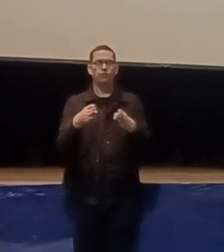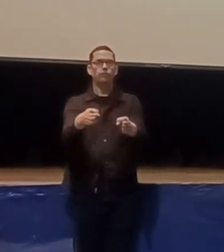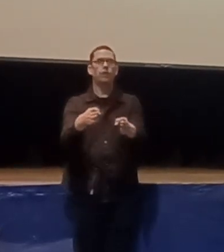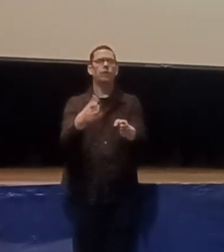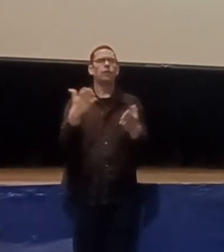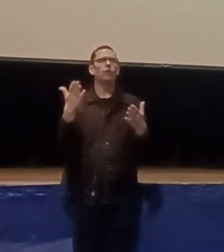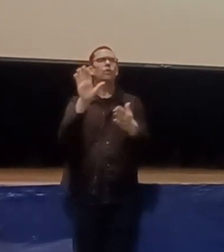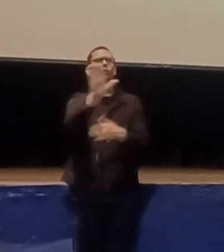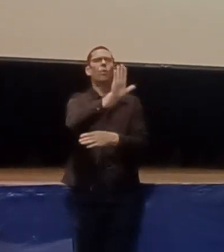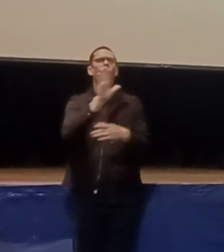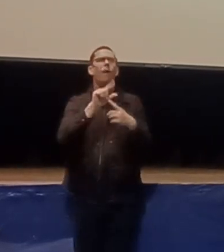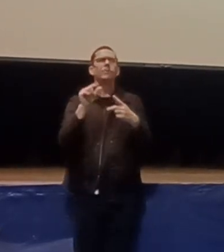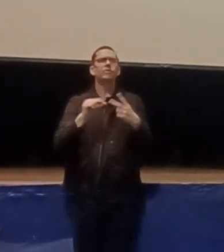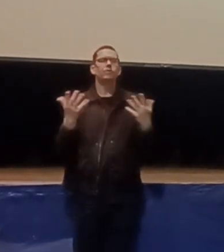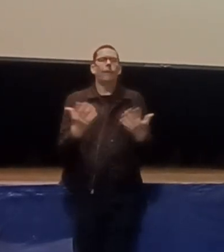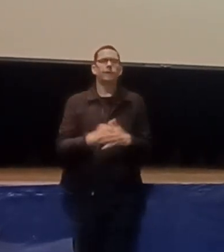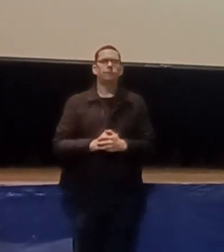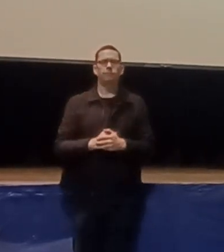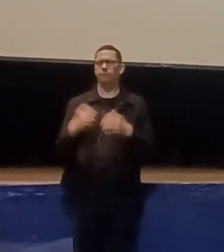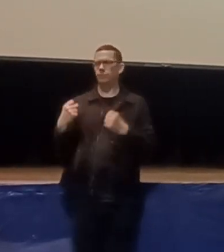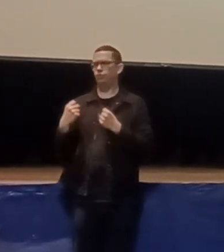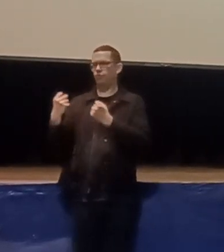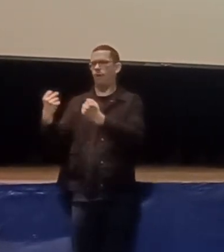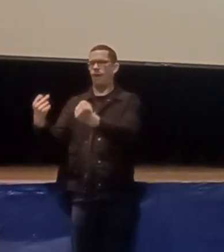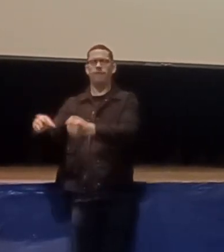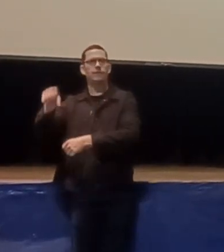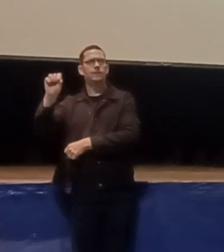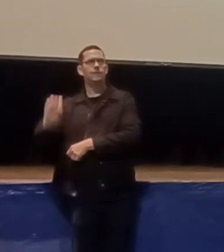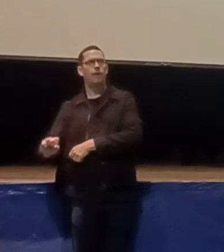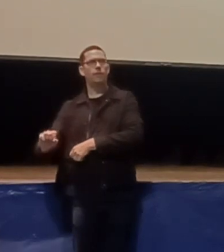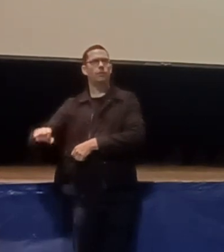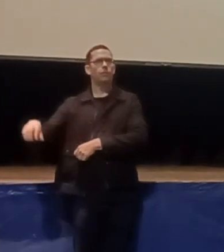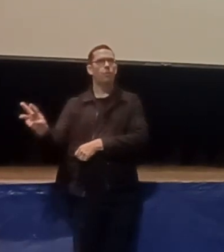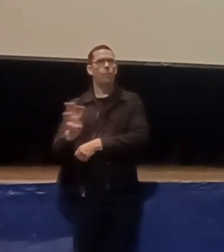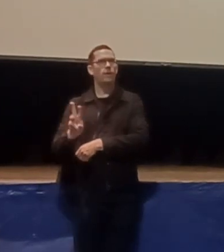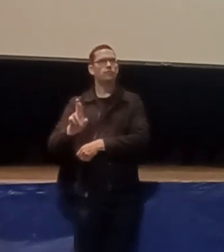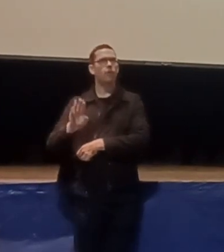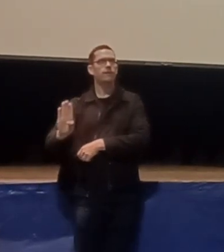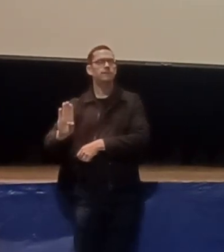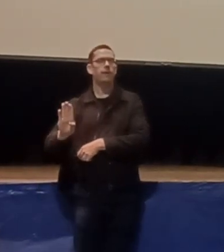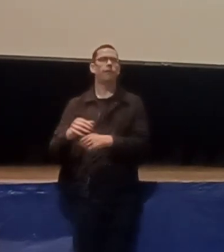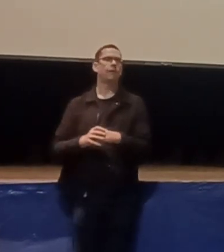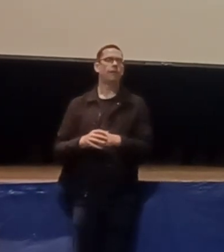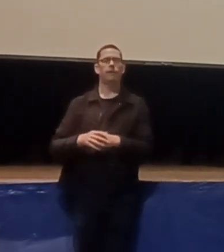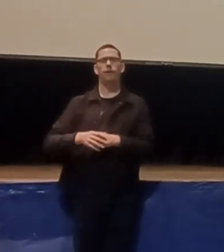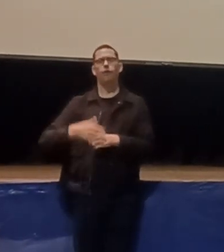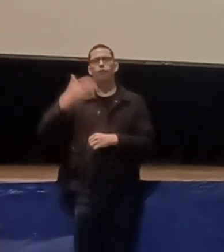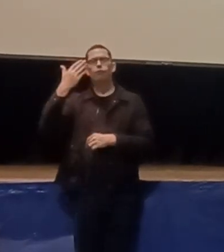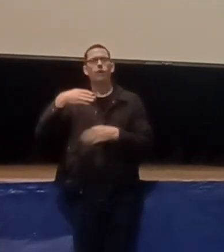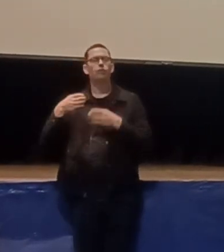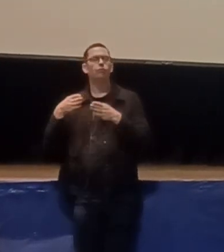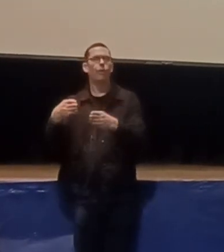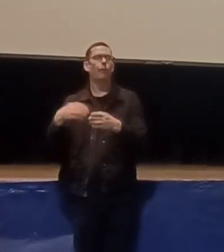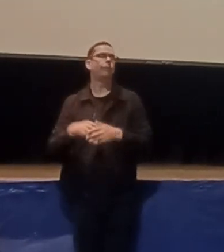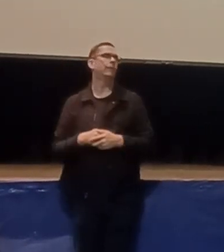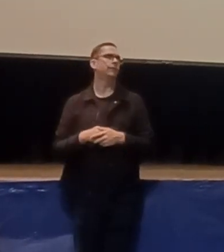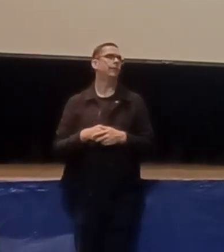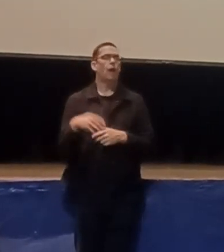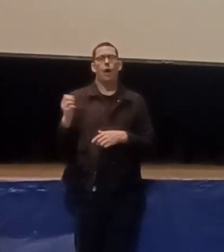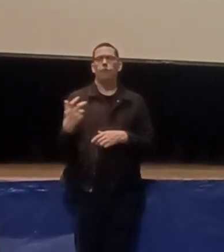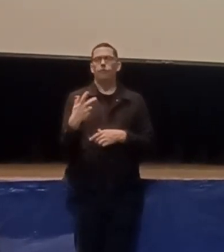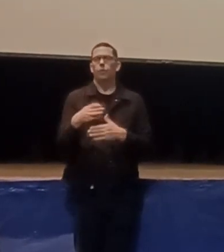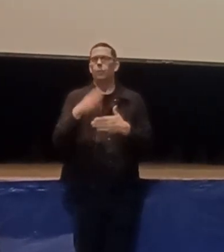drive to either southern West Roxbury or to Frontage Road a couple of weekends